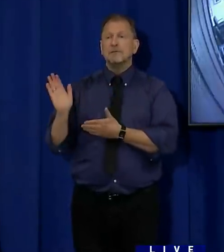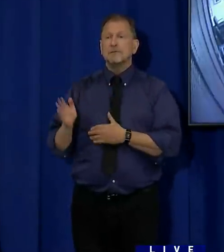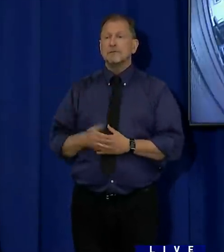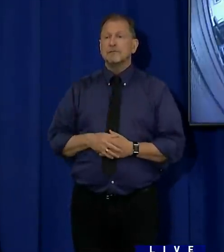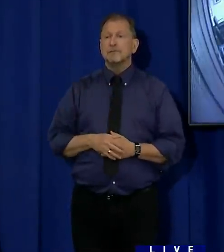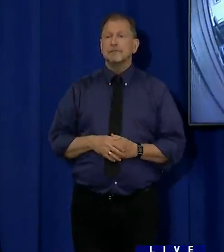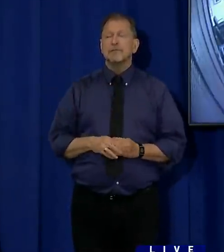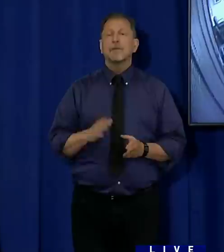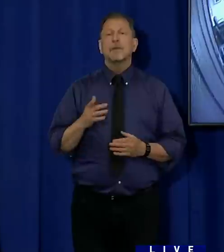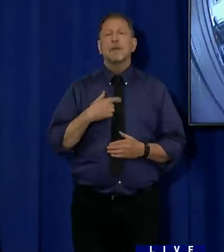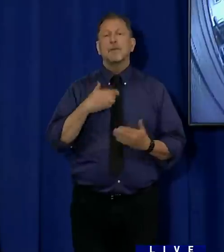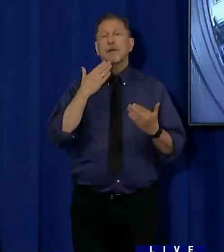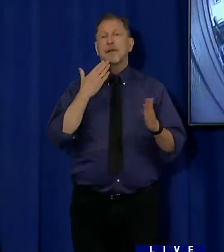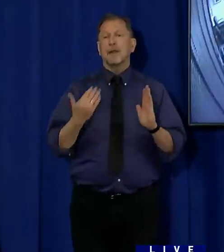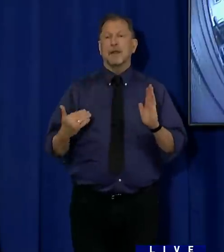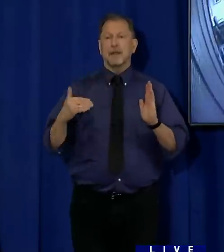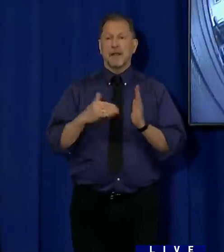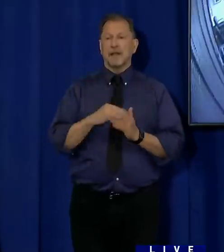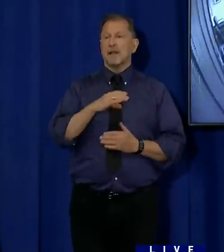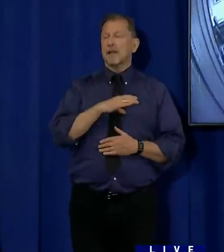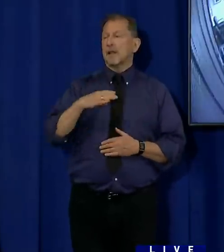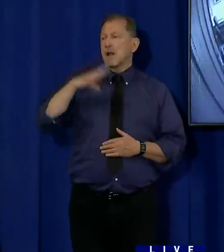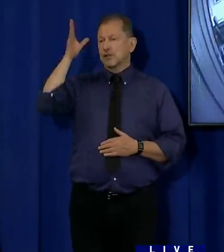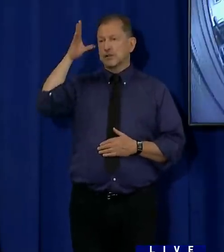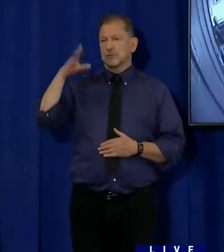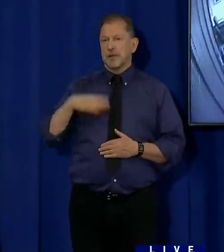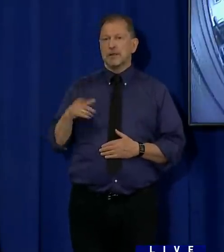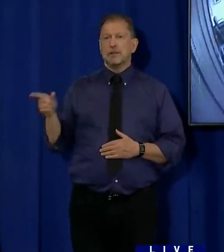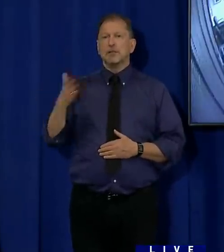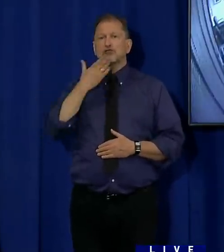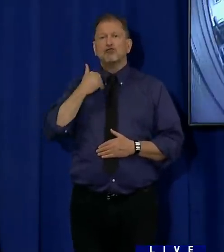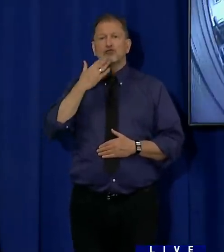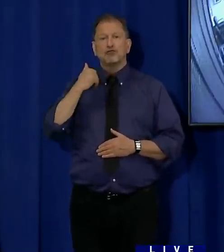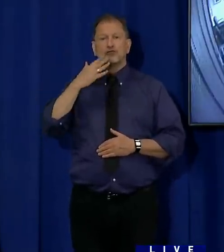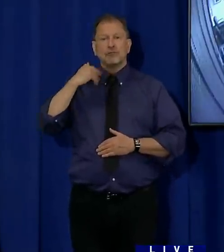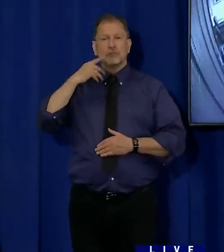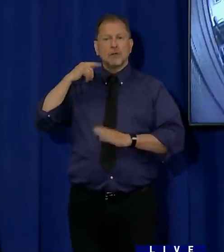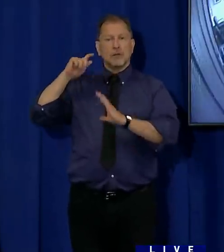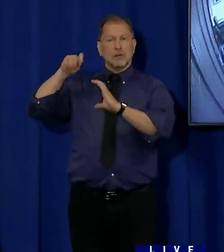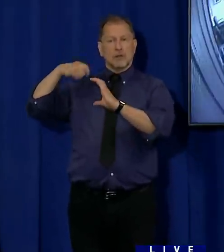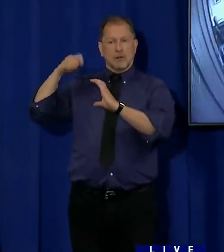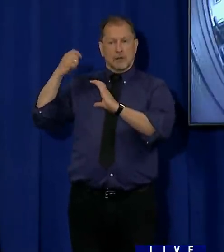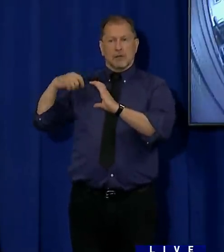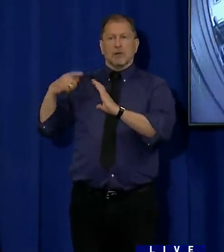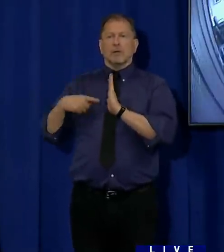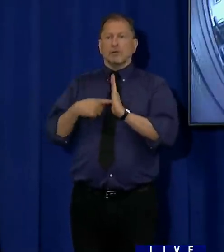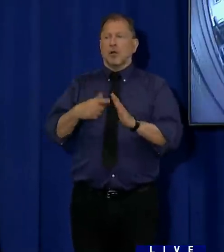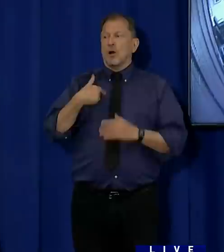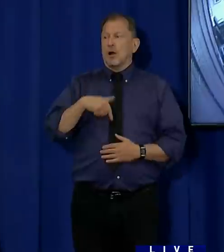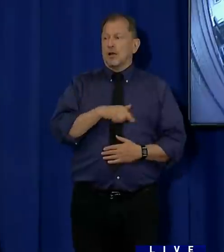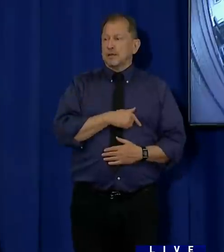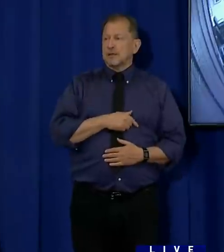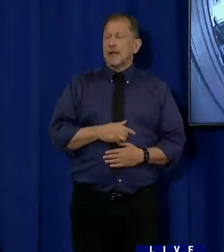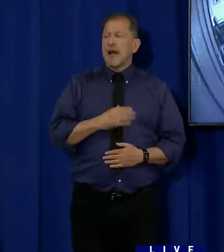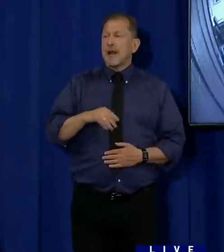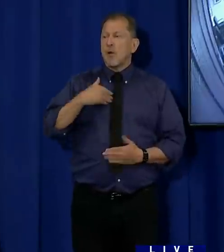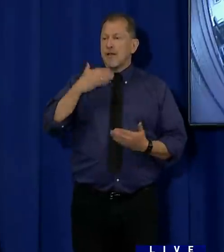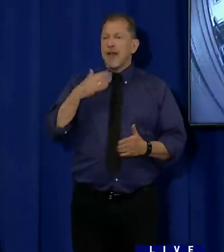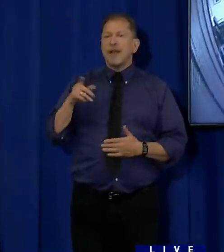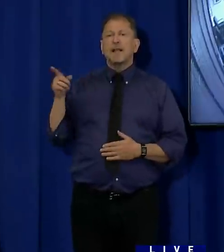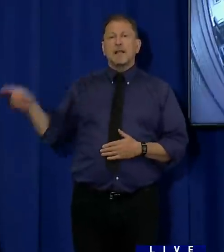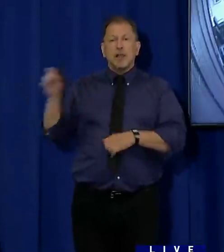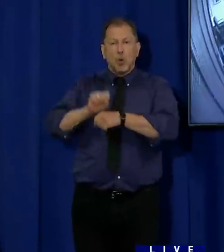I want to thank again the congressman for his generosity of heart, for his lifelong